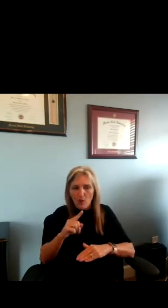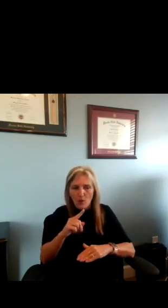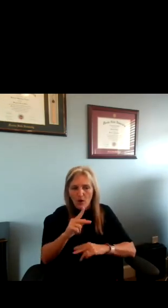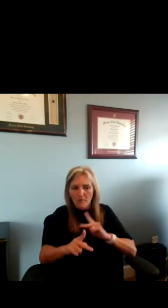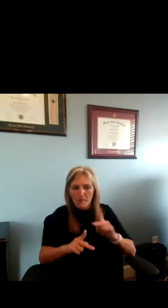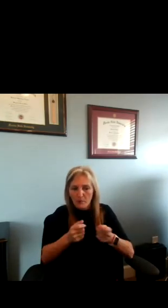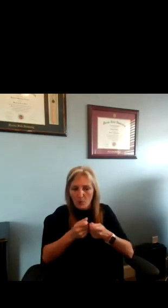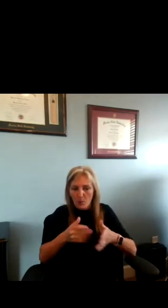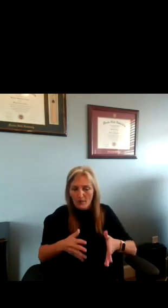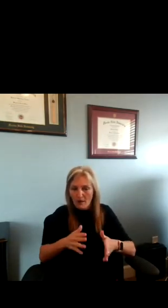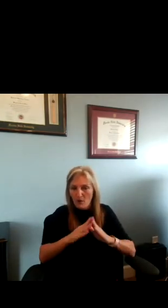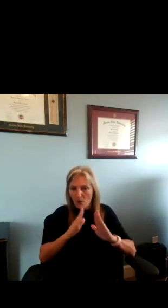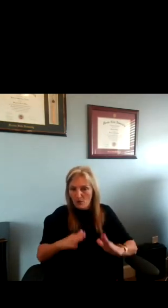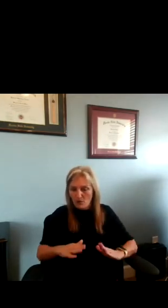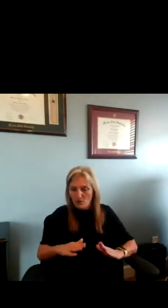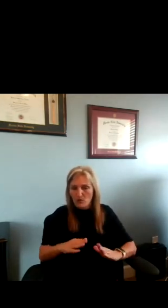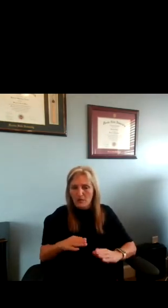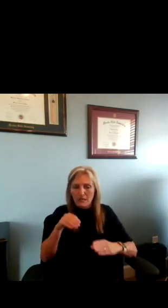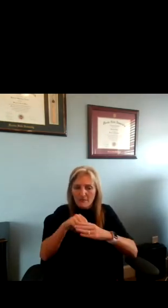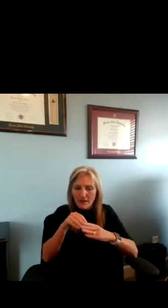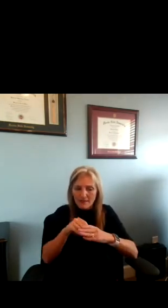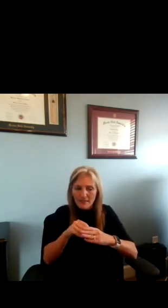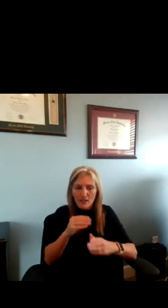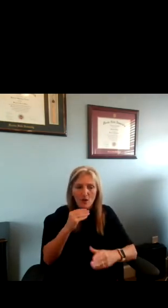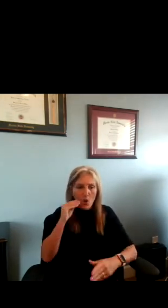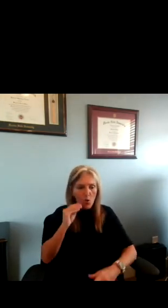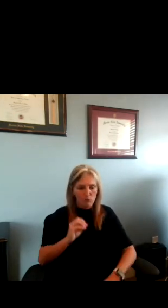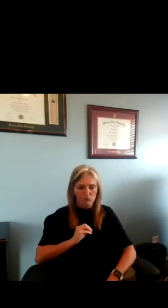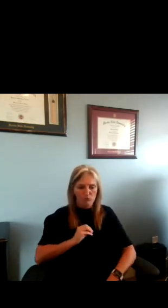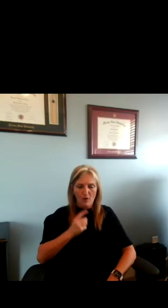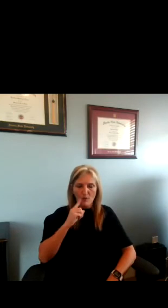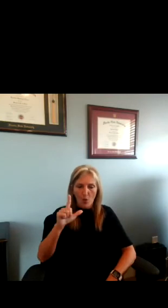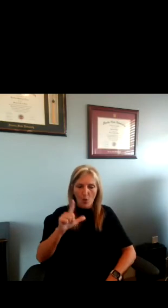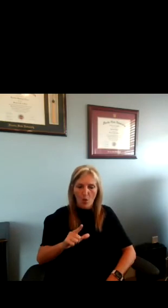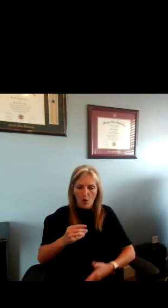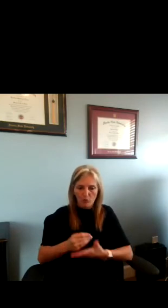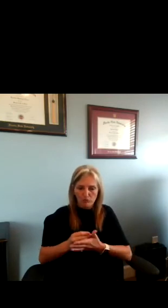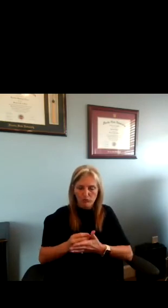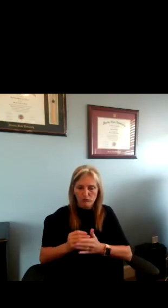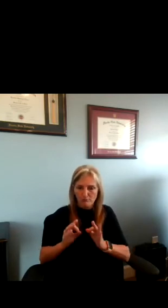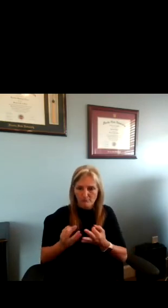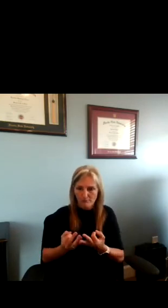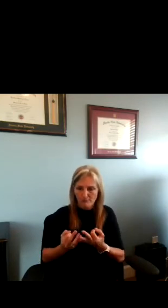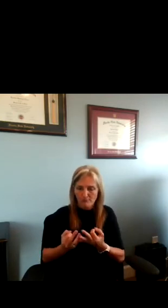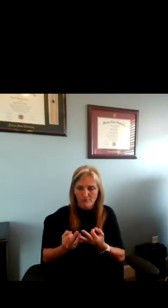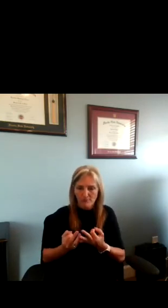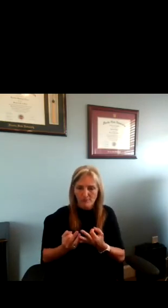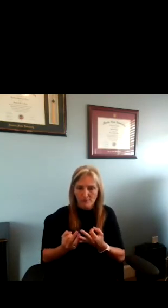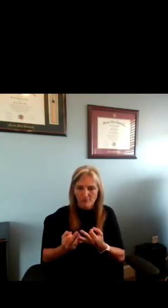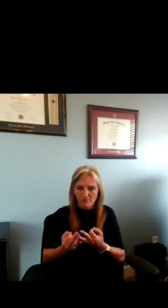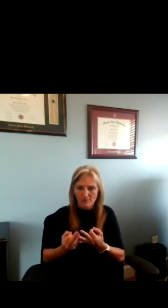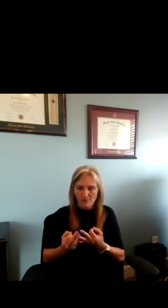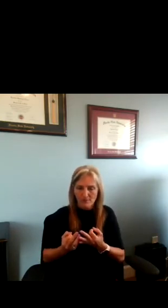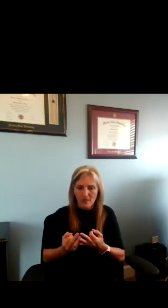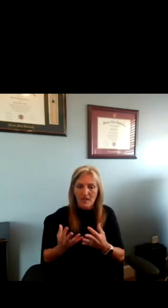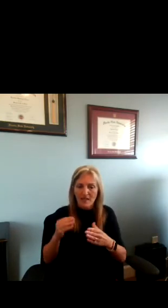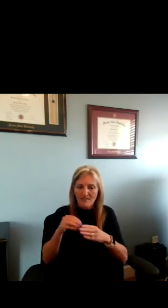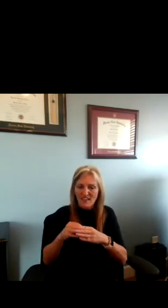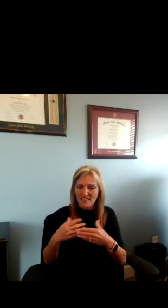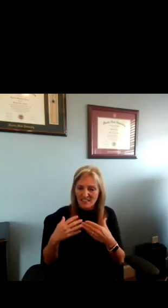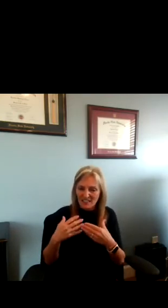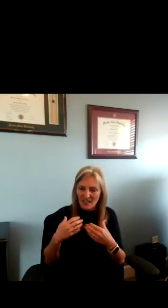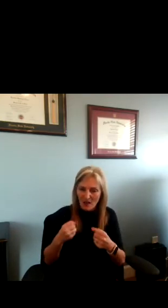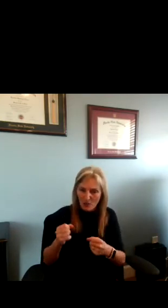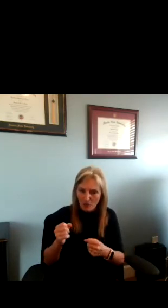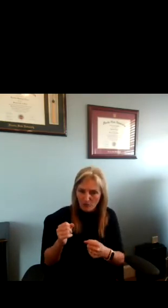unhoused. Investing in home ownership for low-income families. Investing in healthcare for those